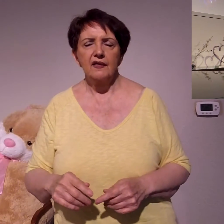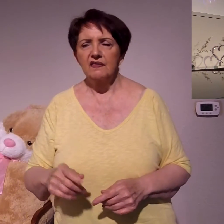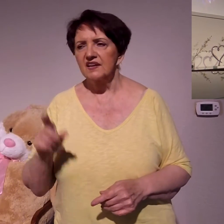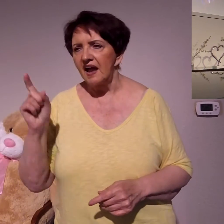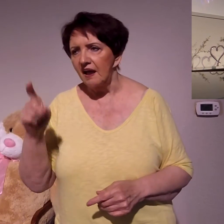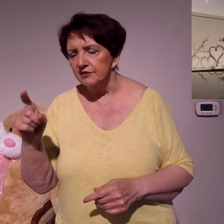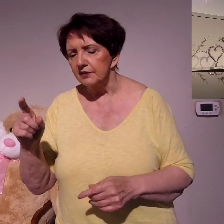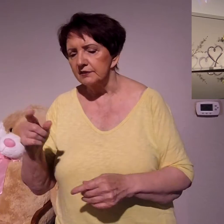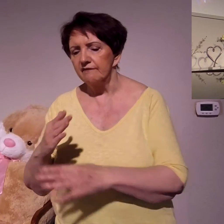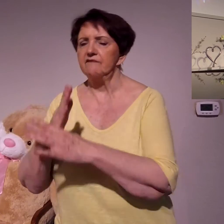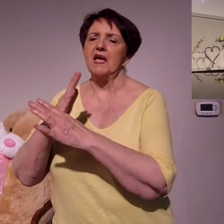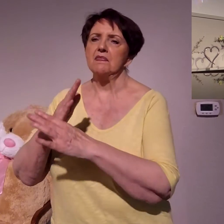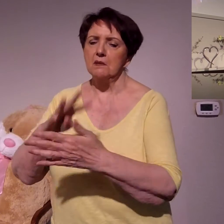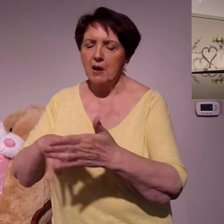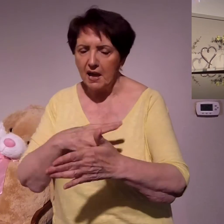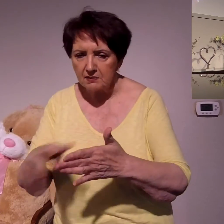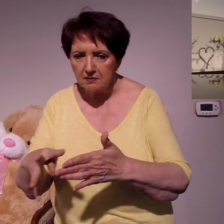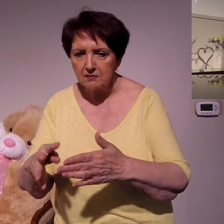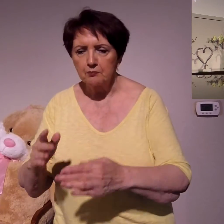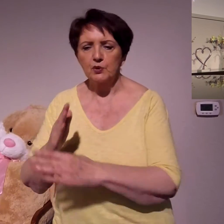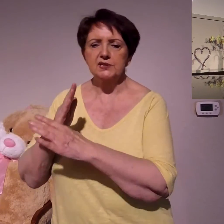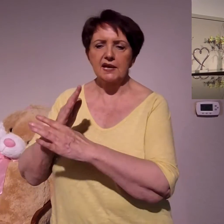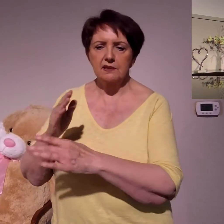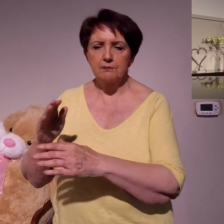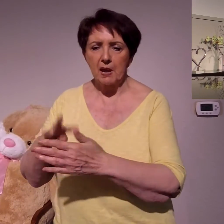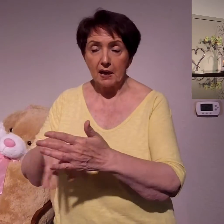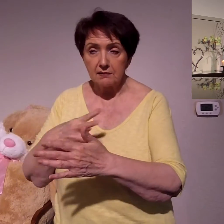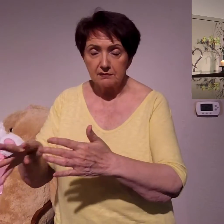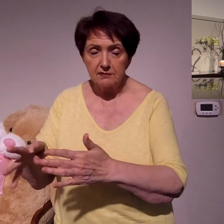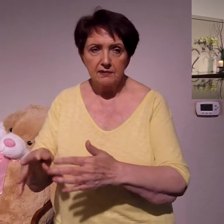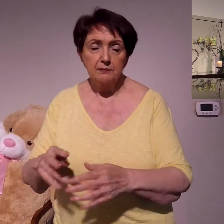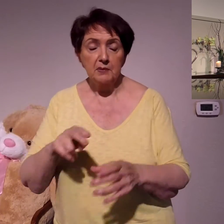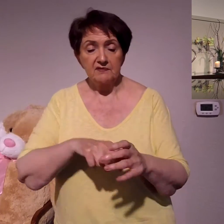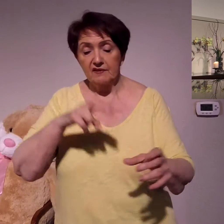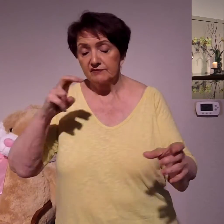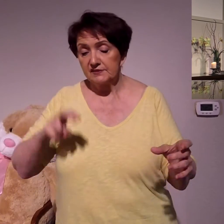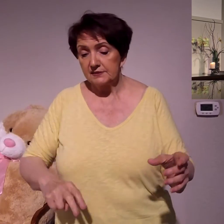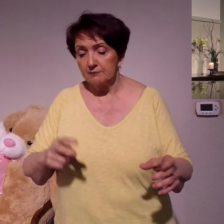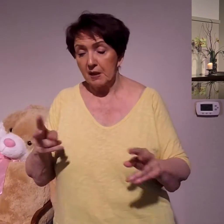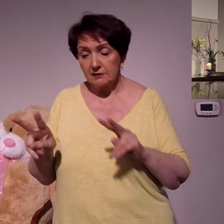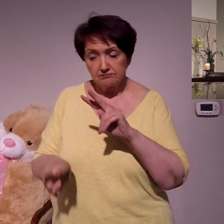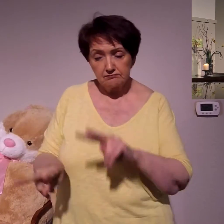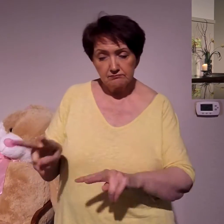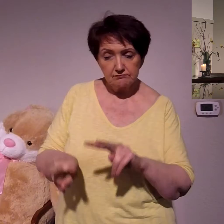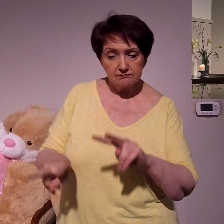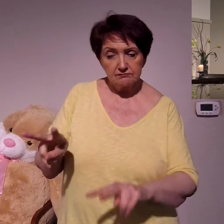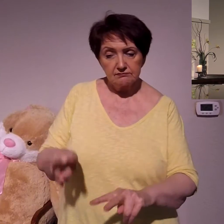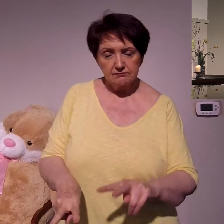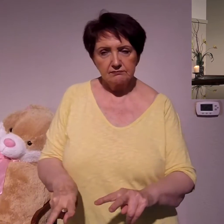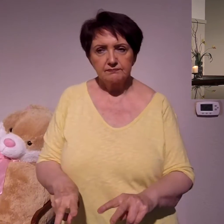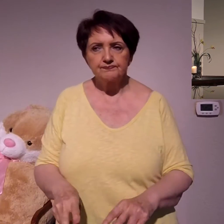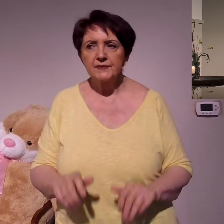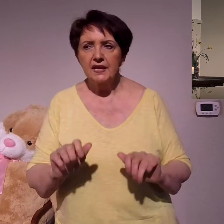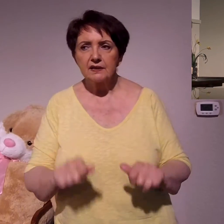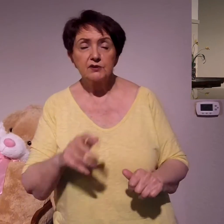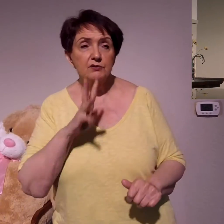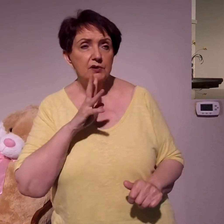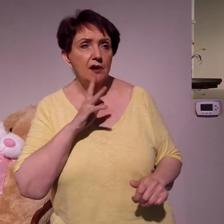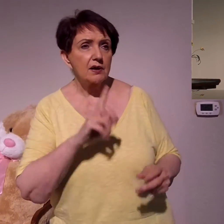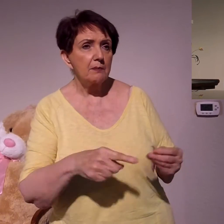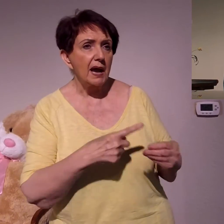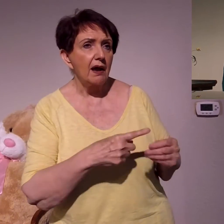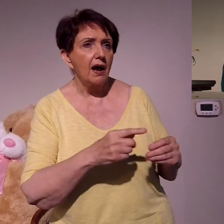got to protect it. But if you step back and look at it, so the tough part is, can you talk about how both of you have learned